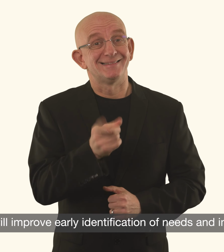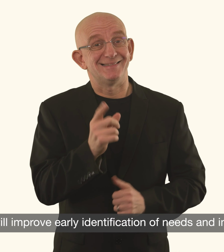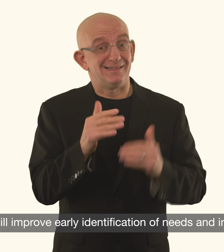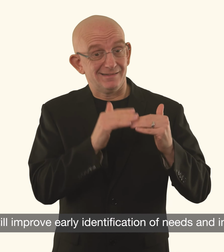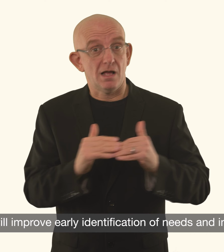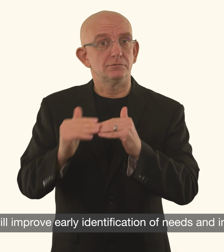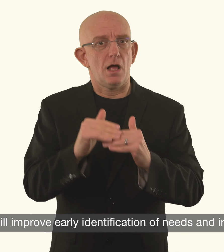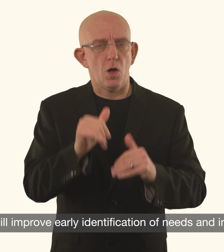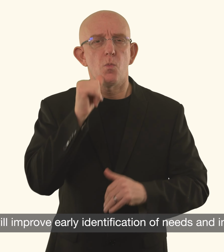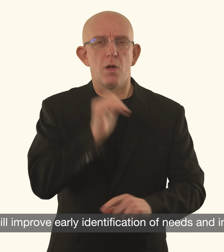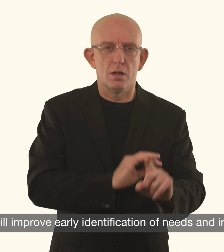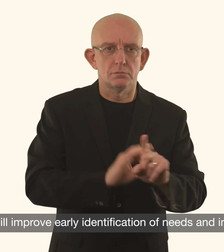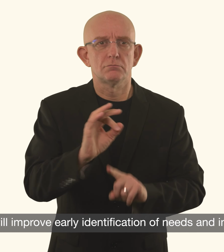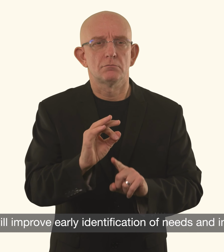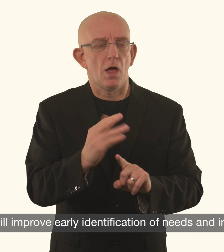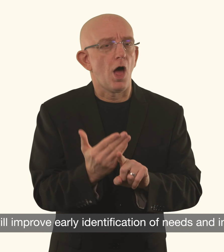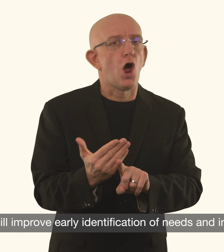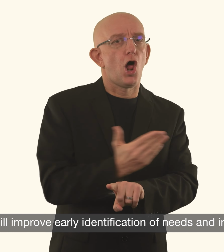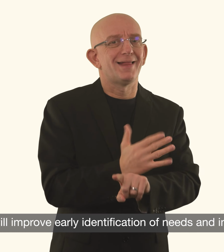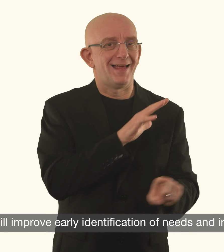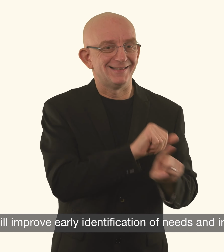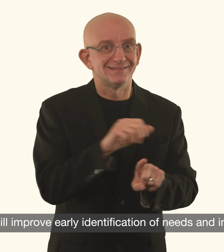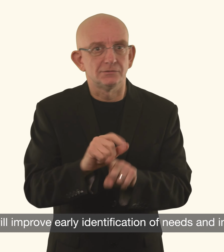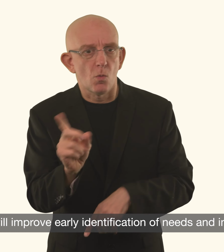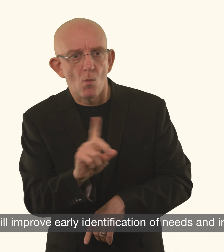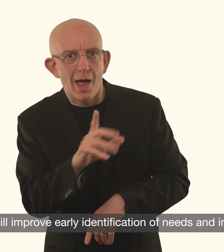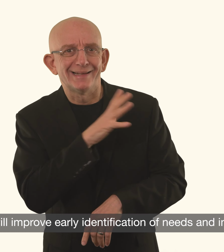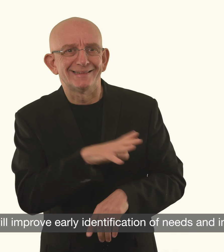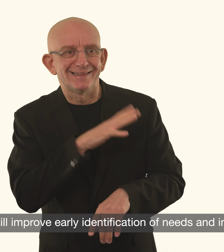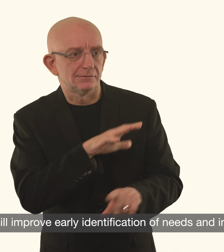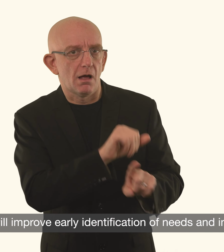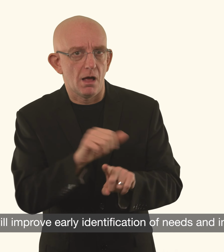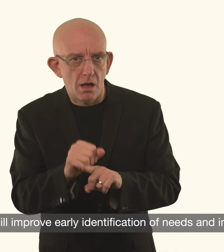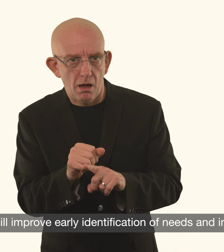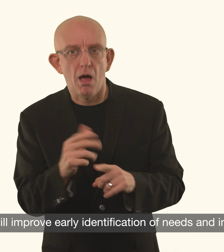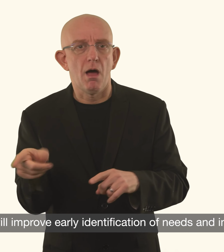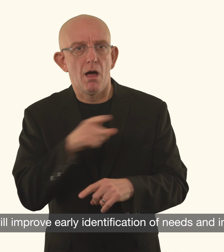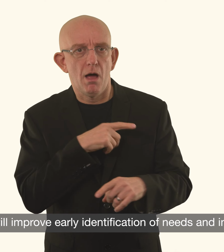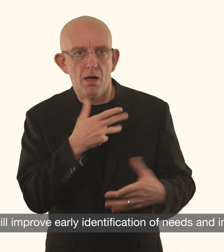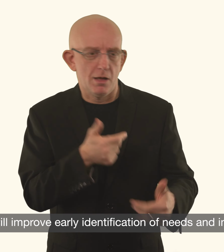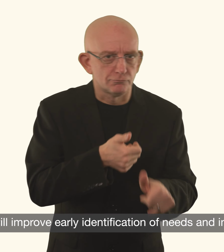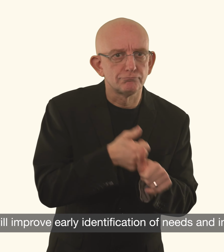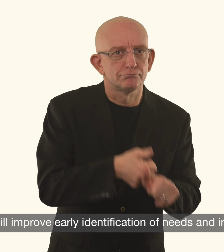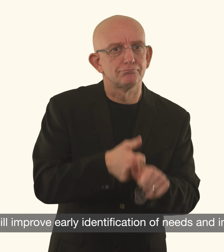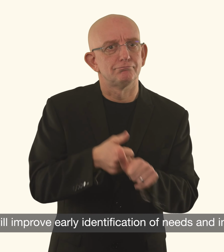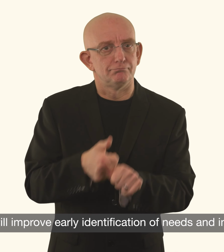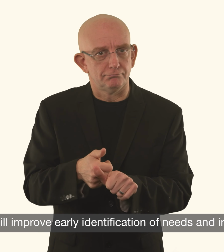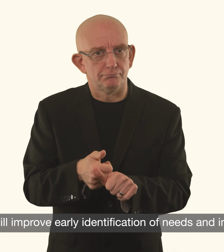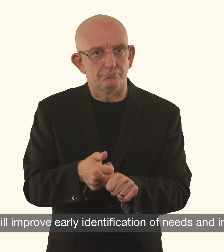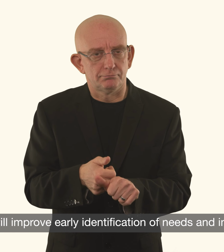Standards will improve early identification of needs and intervention and set out